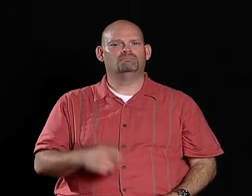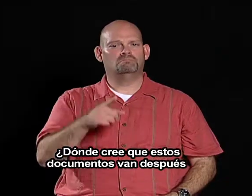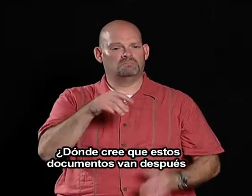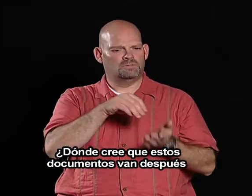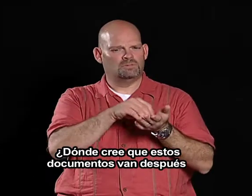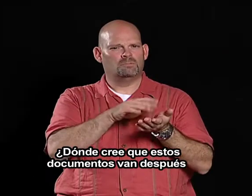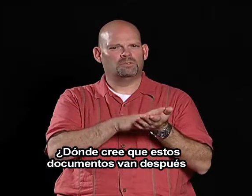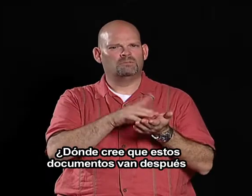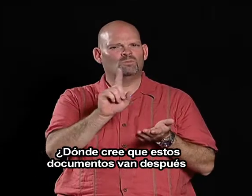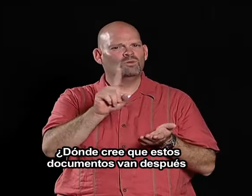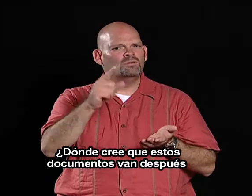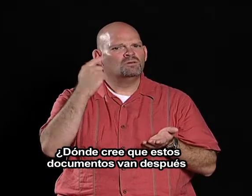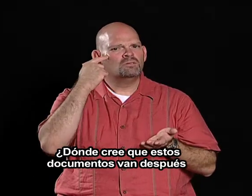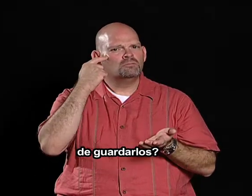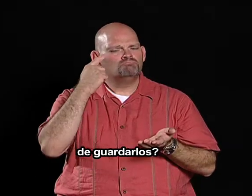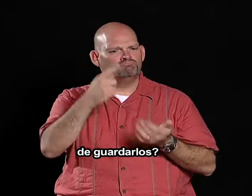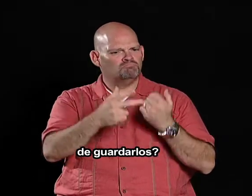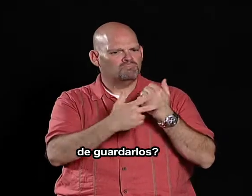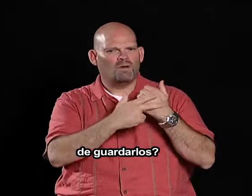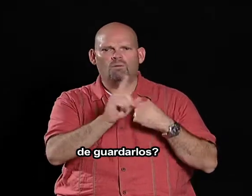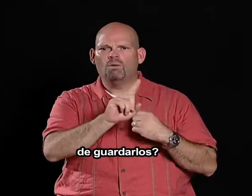Where do you think these documents go after you save them?